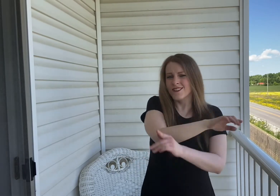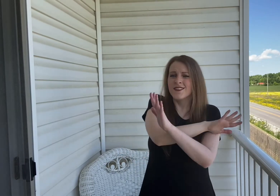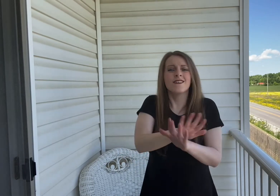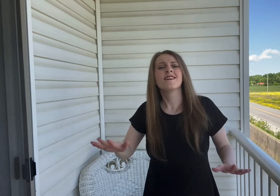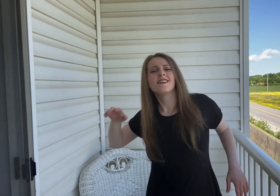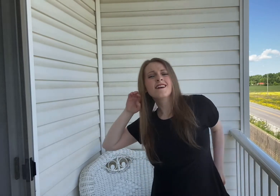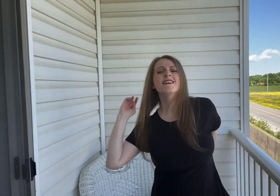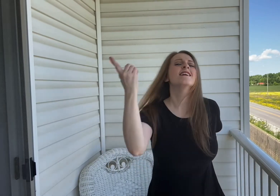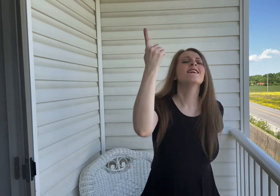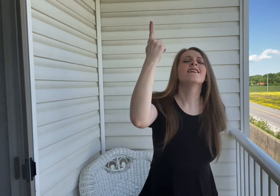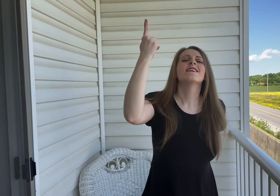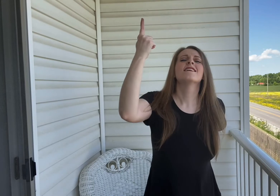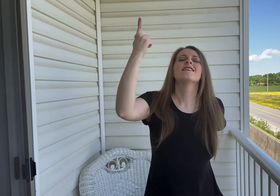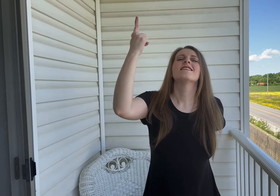You are not